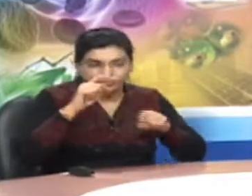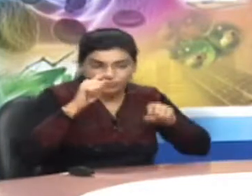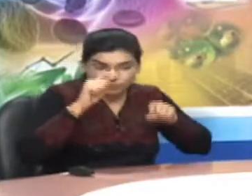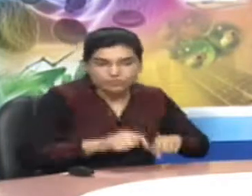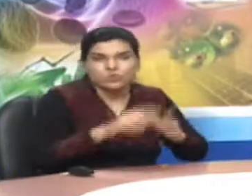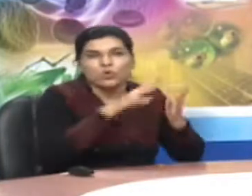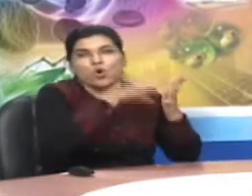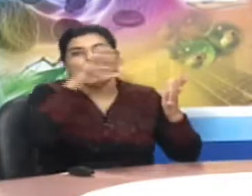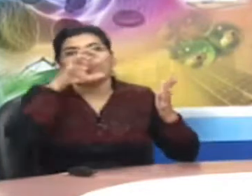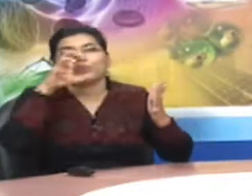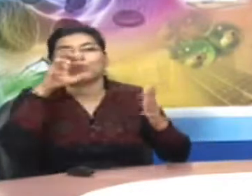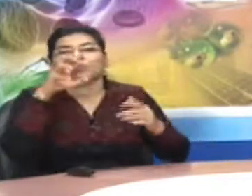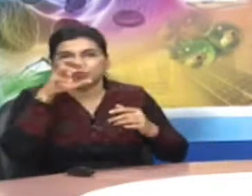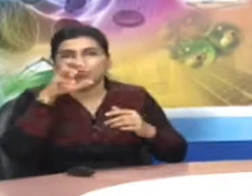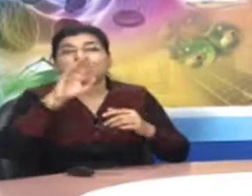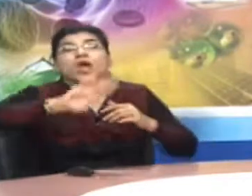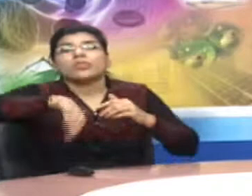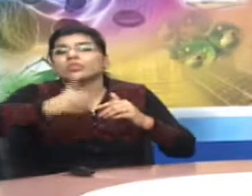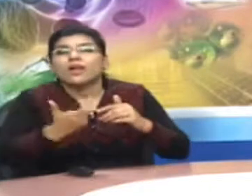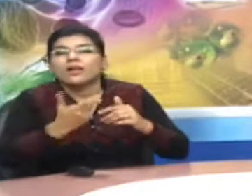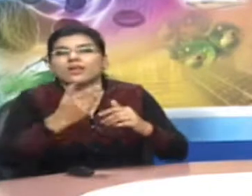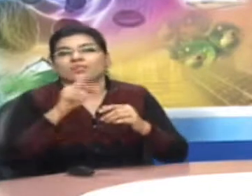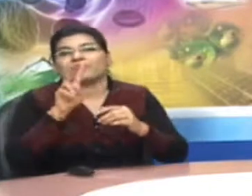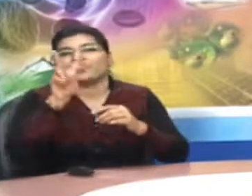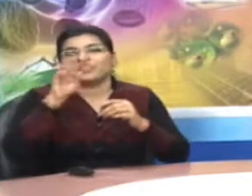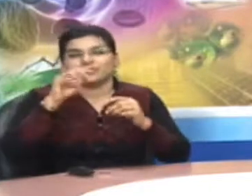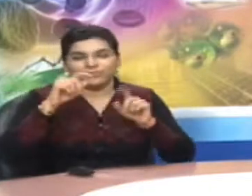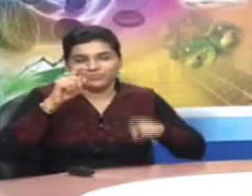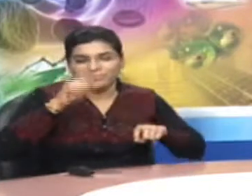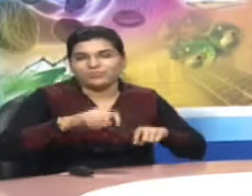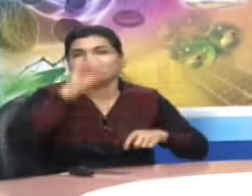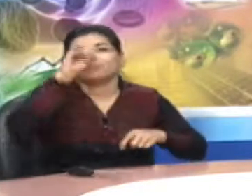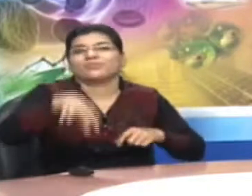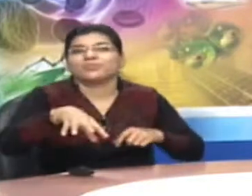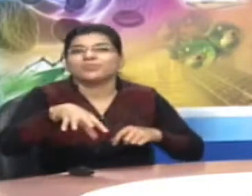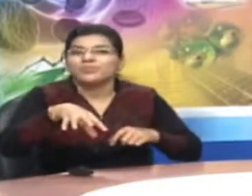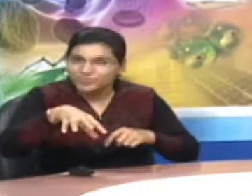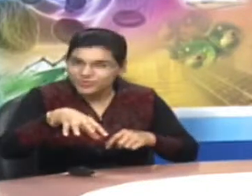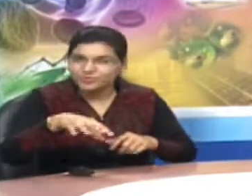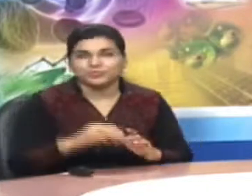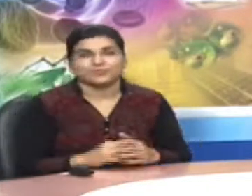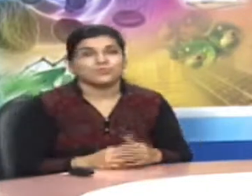So by clicking on it, you can make the duplicate of the slide.